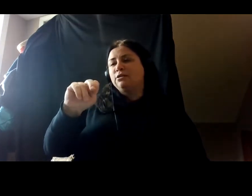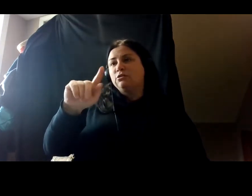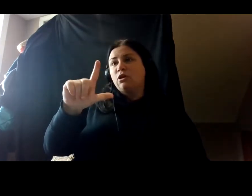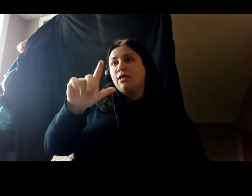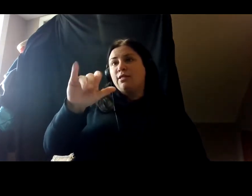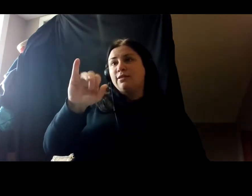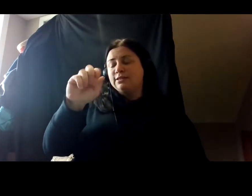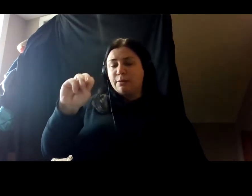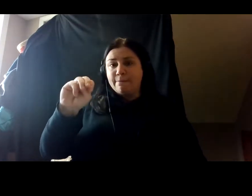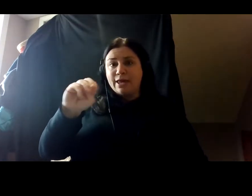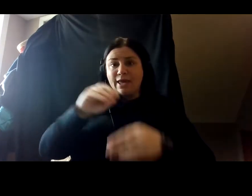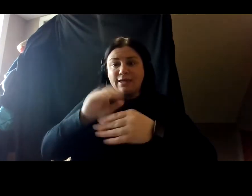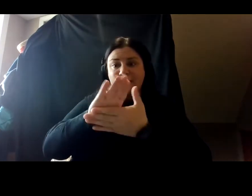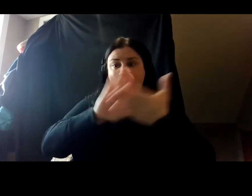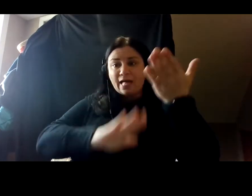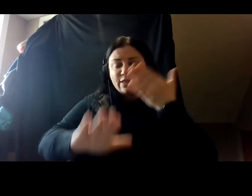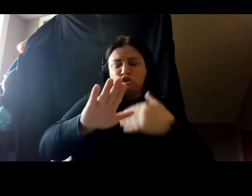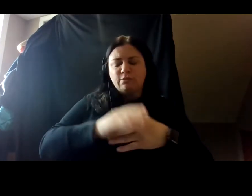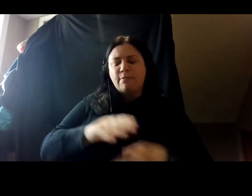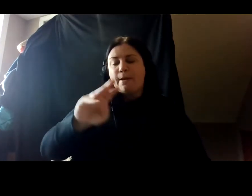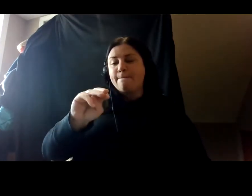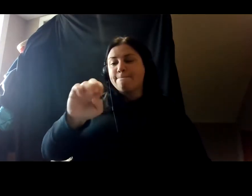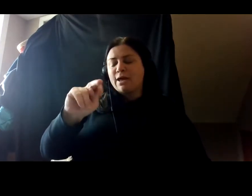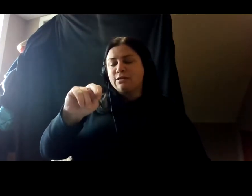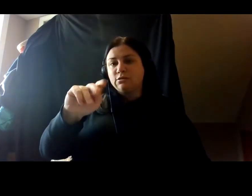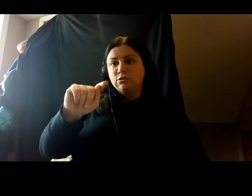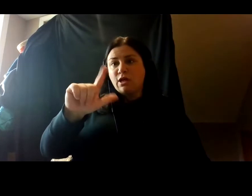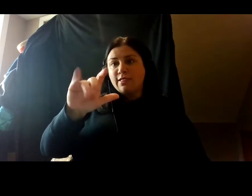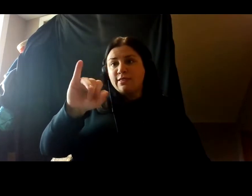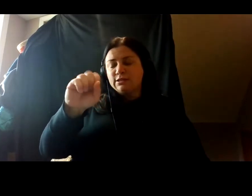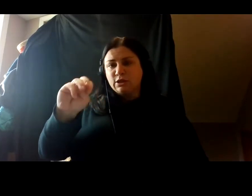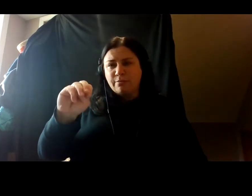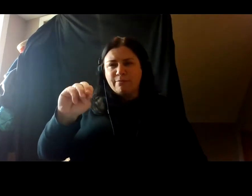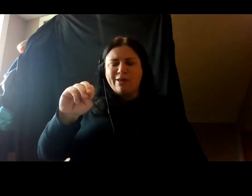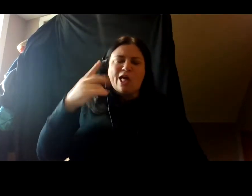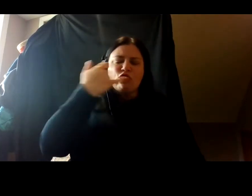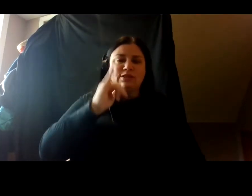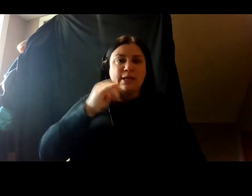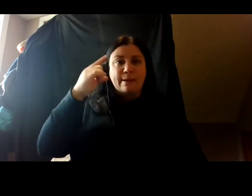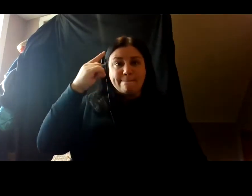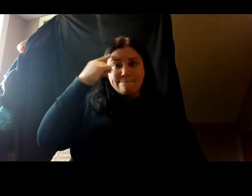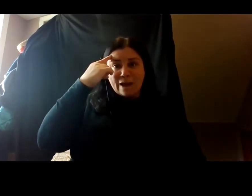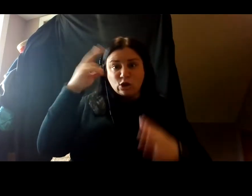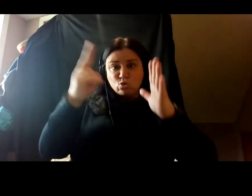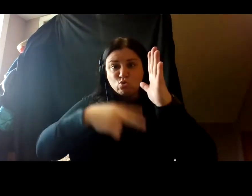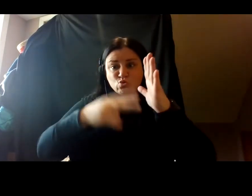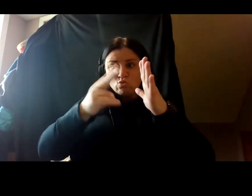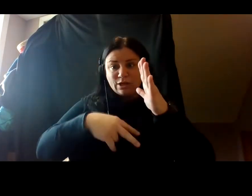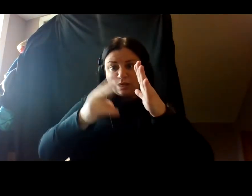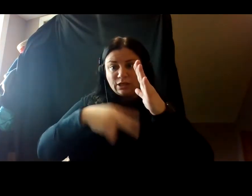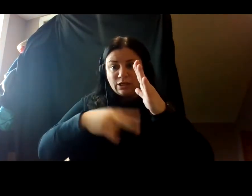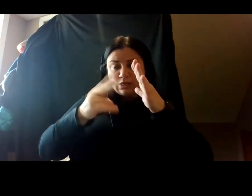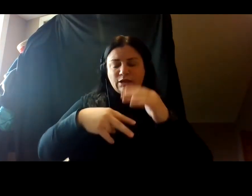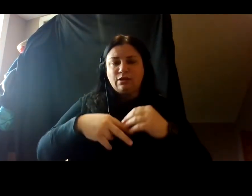what I got into in college, because mentalism is mind reading, or it looks like mind reading, and it's influencing people to make decisions and